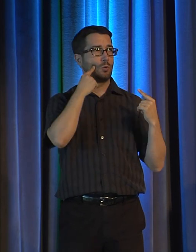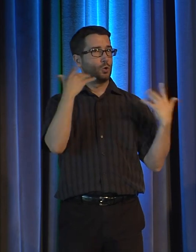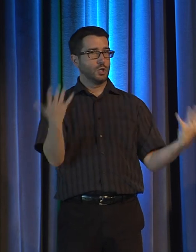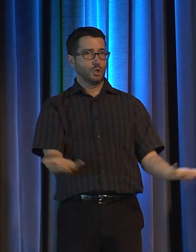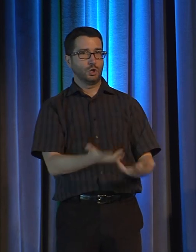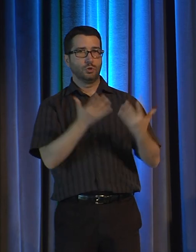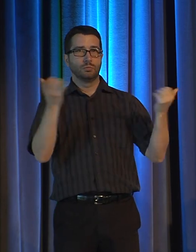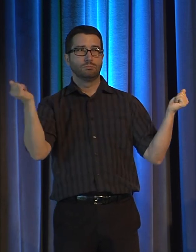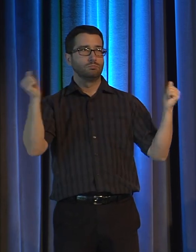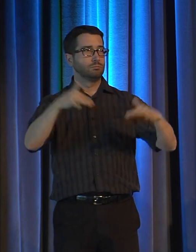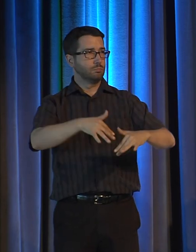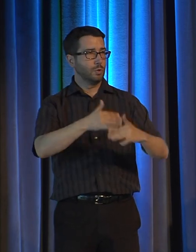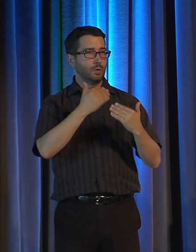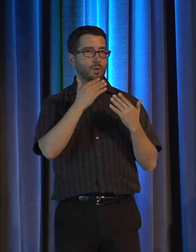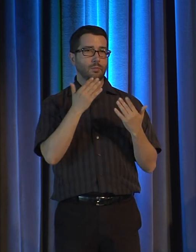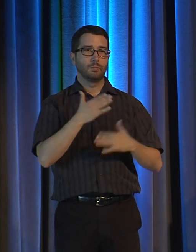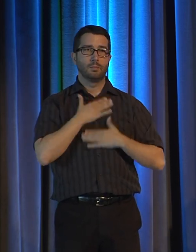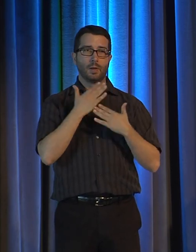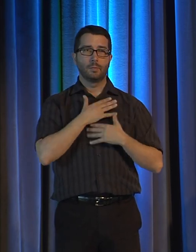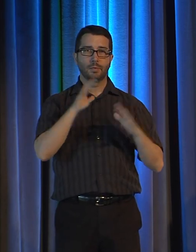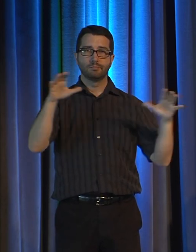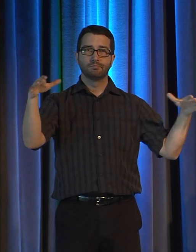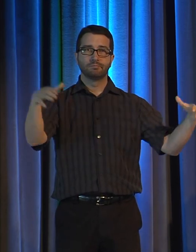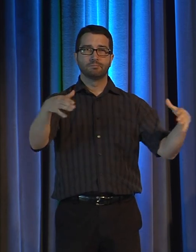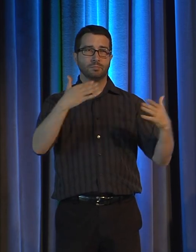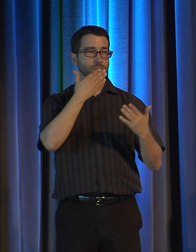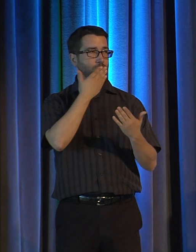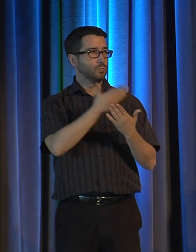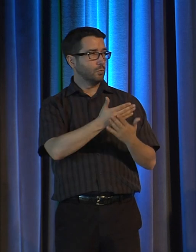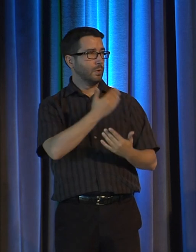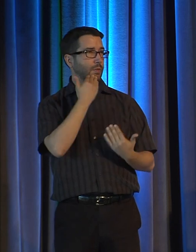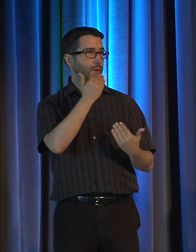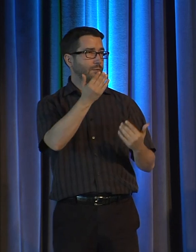I'm pleased to see the size of the crowd. Thank you for your interest.